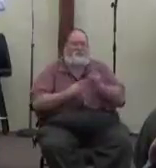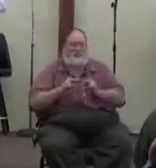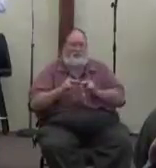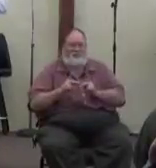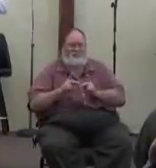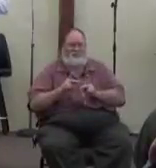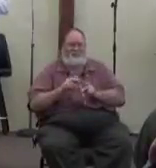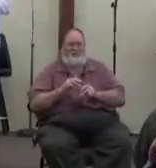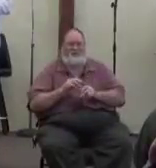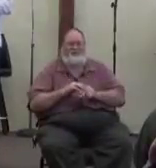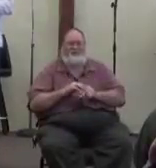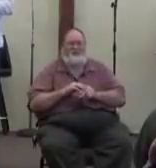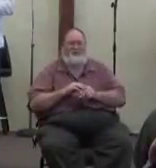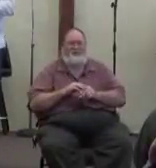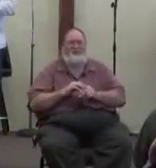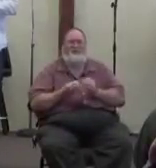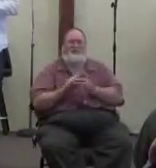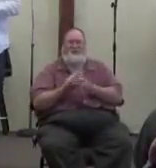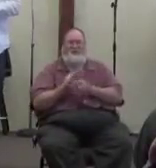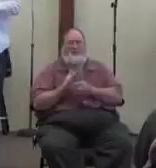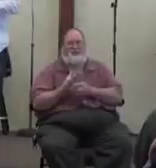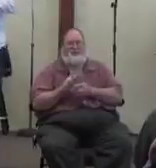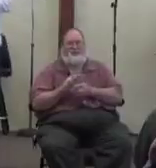skate station for it, come on. I mean, skate